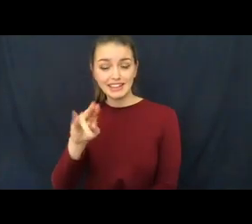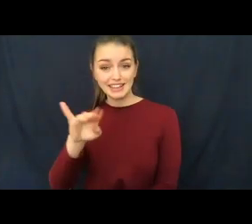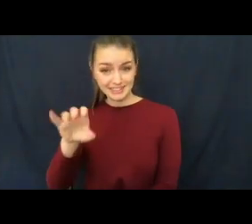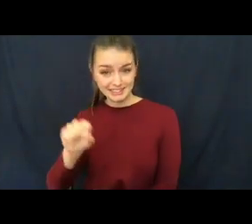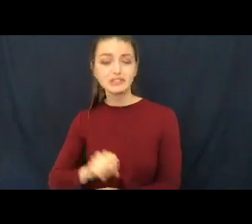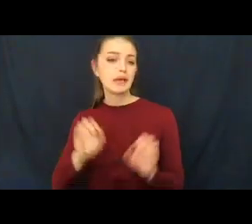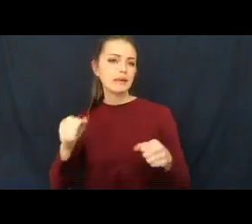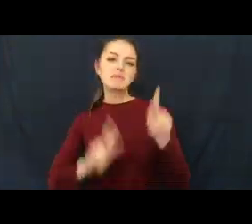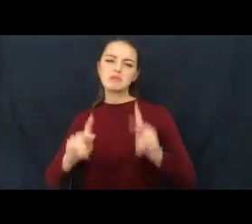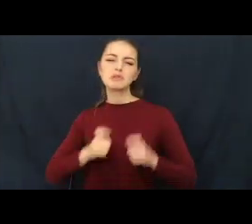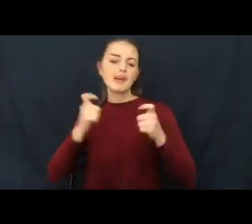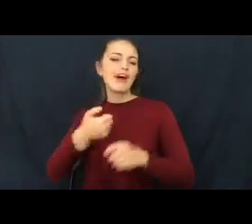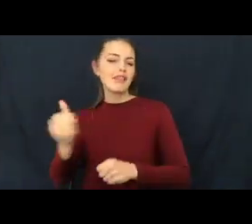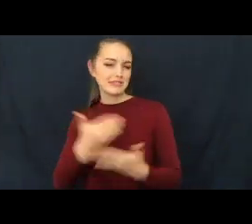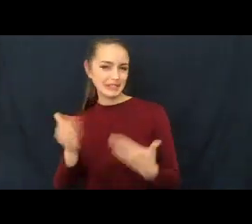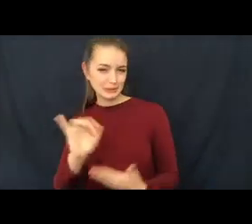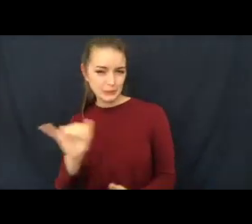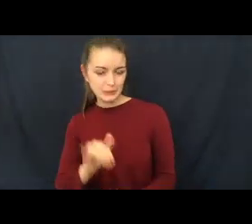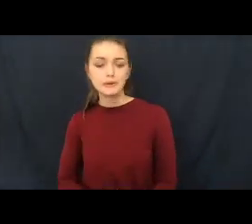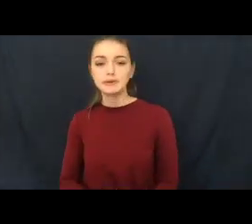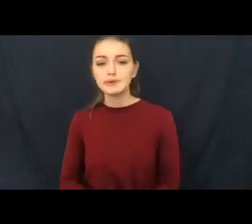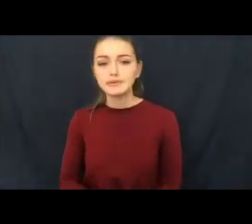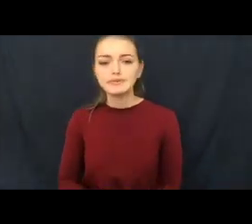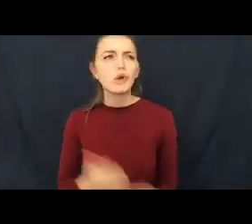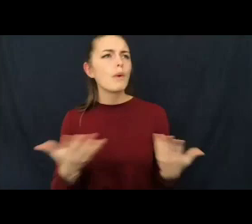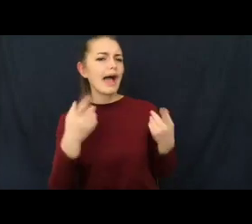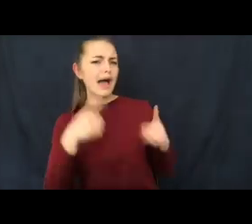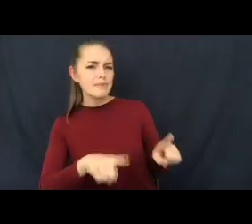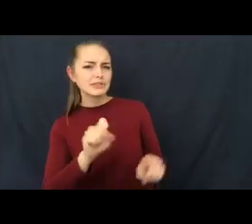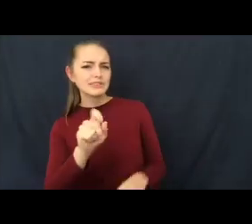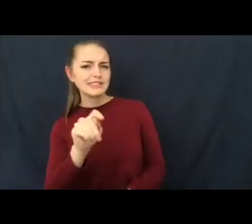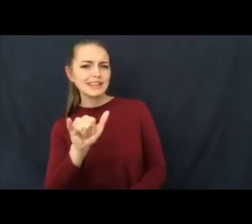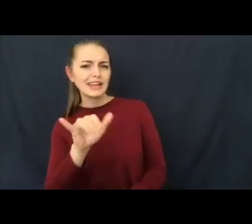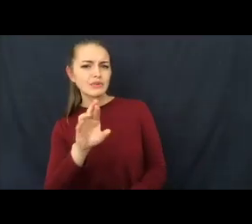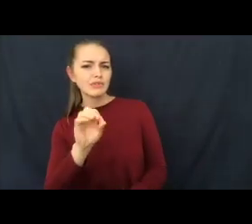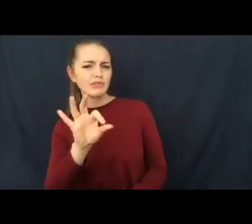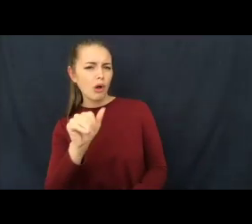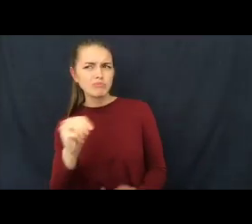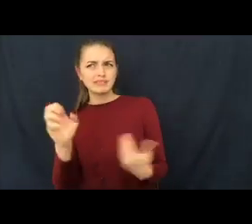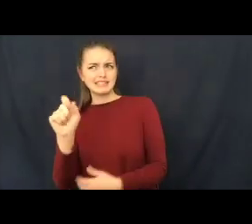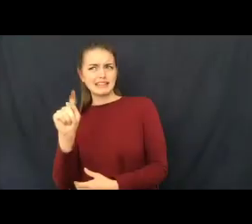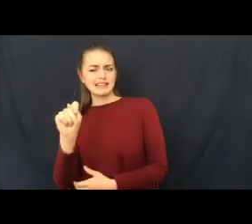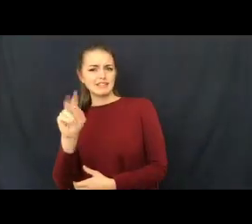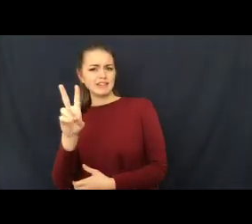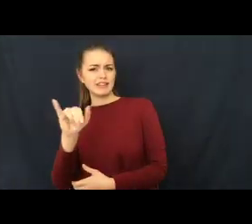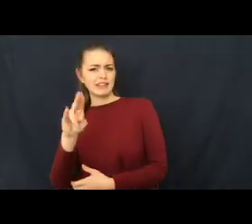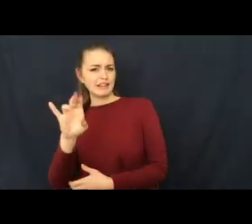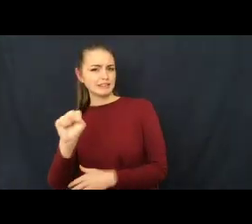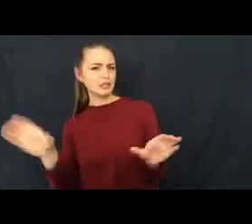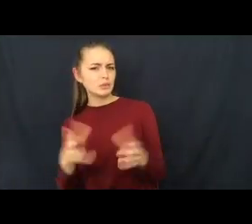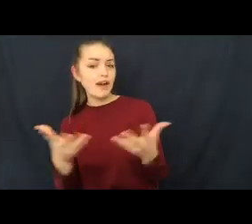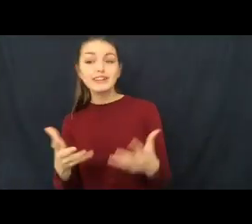other items there. I still did And- not know that. And Yes. what happens to the styrofoam? What do So- they do with it? Yeah, so the styrofoam